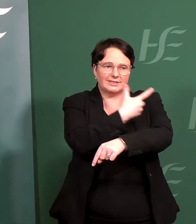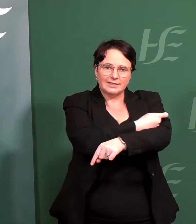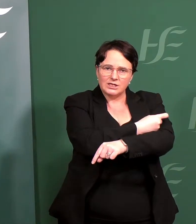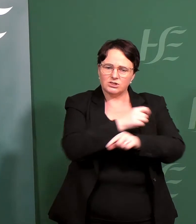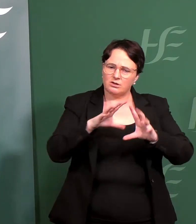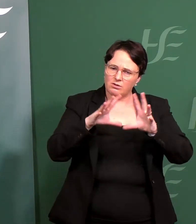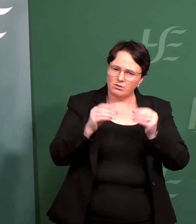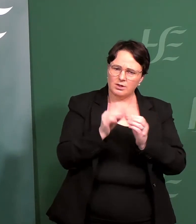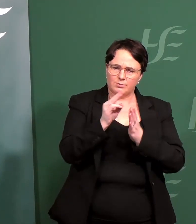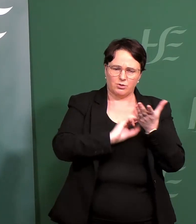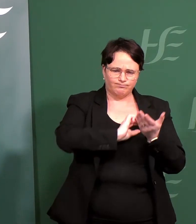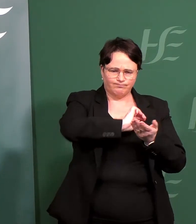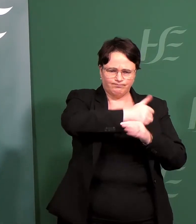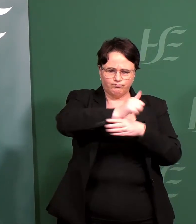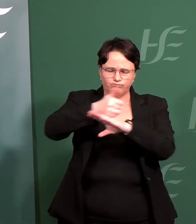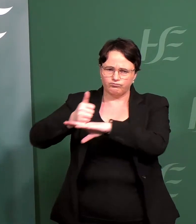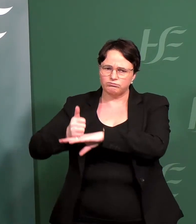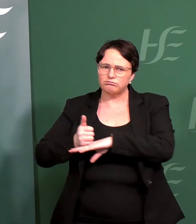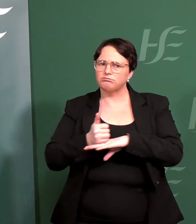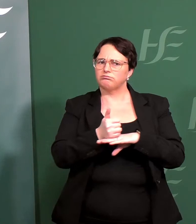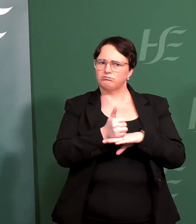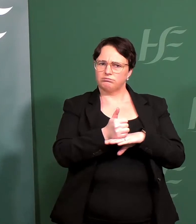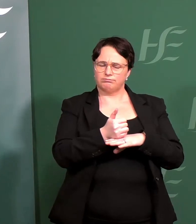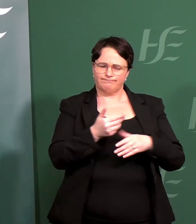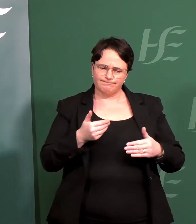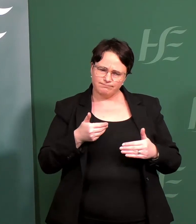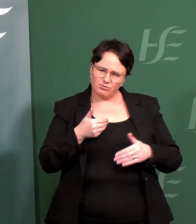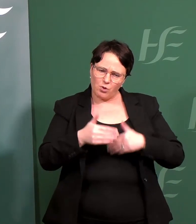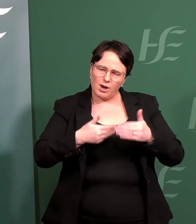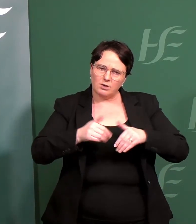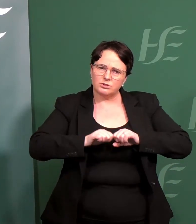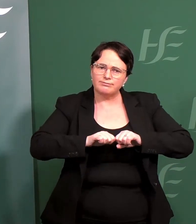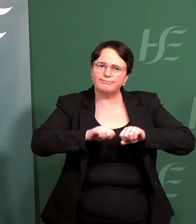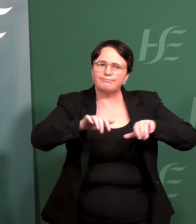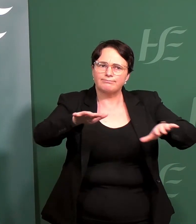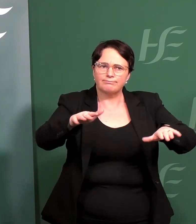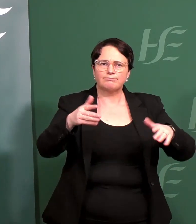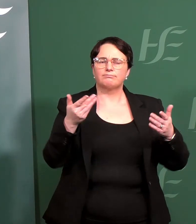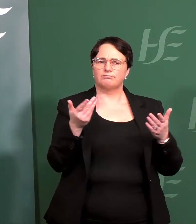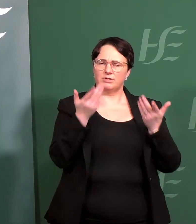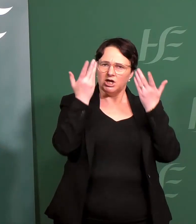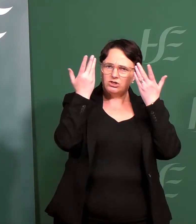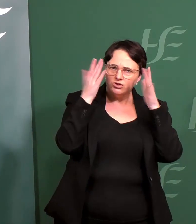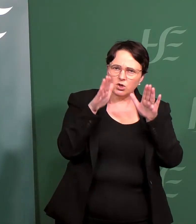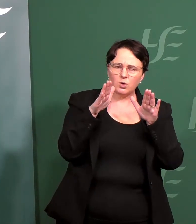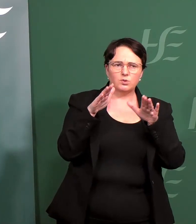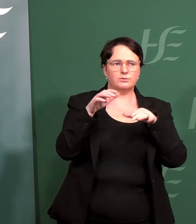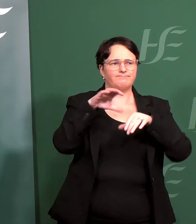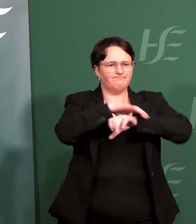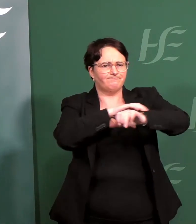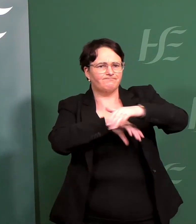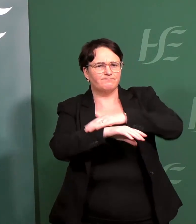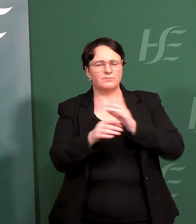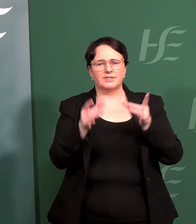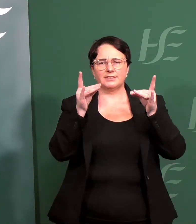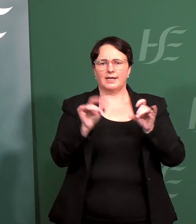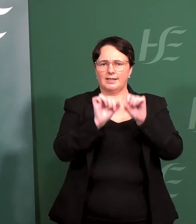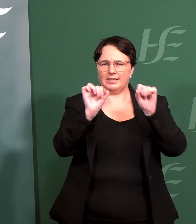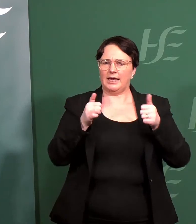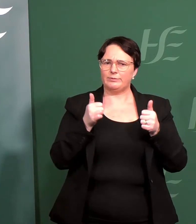programmes overall demonstrated that capacity and agility of the health system. Indeed, it's